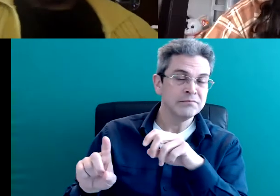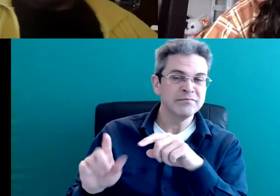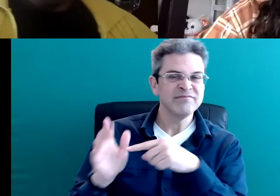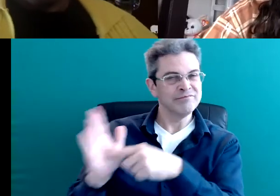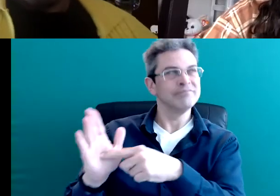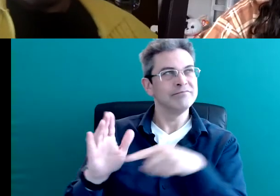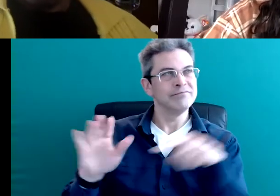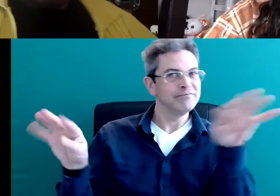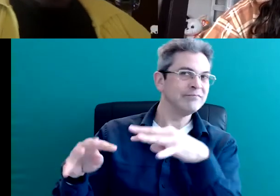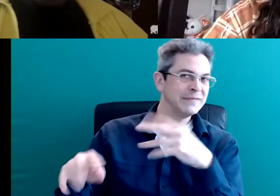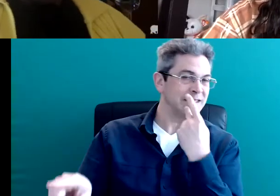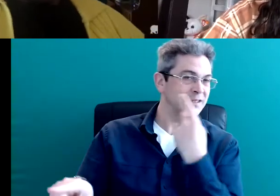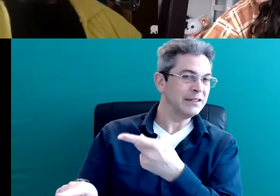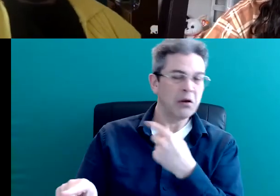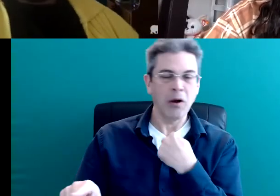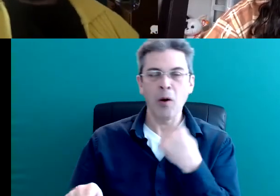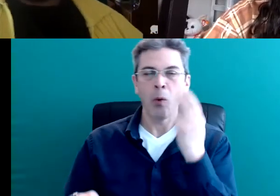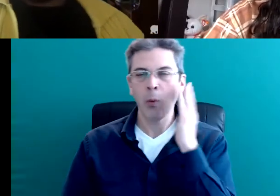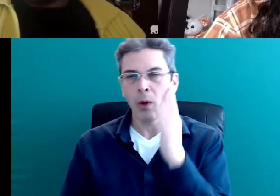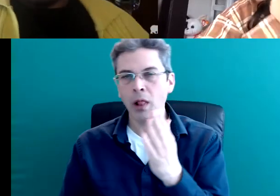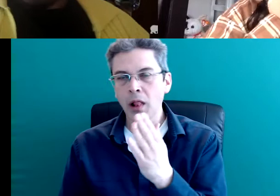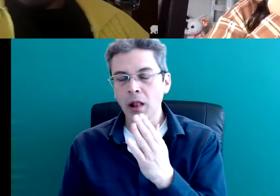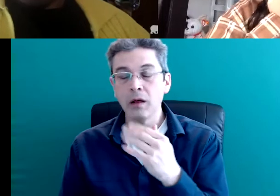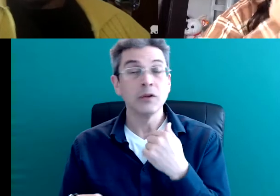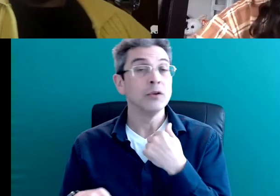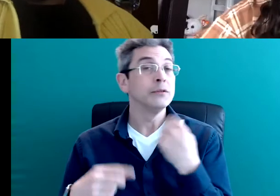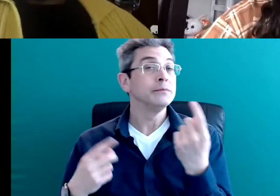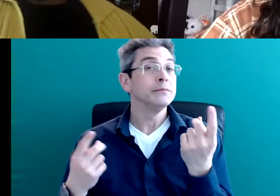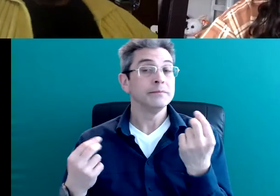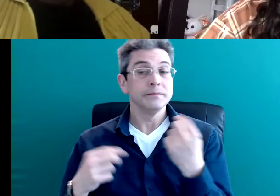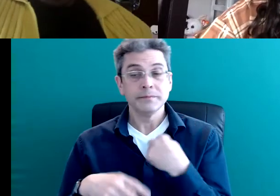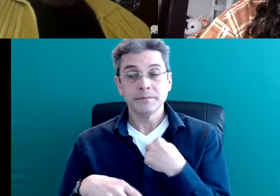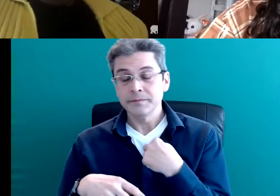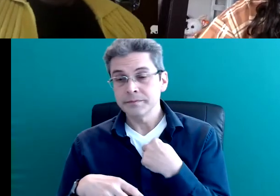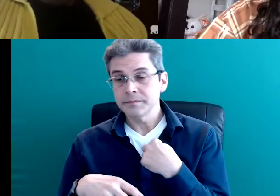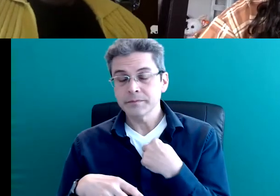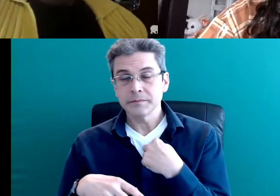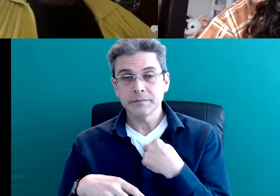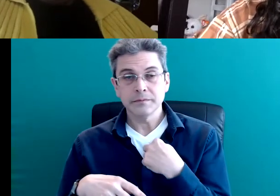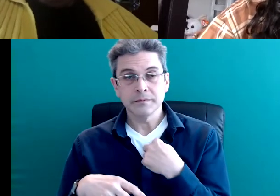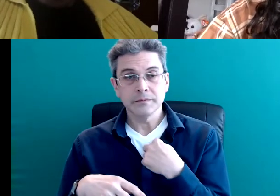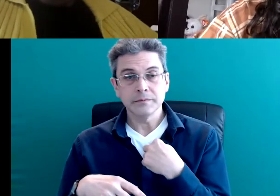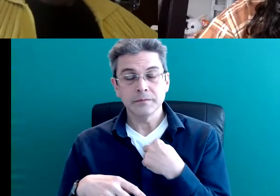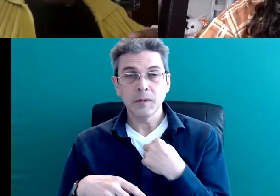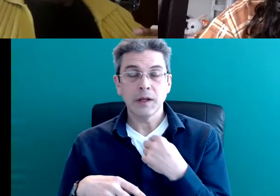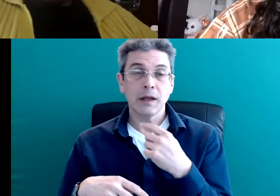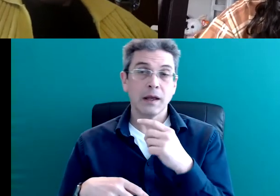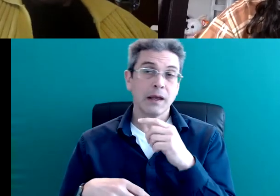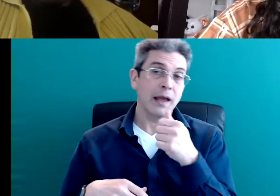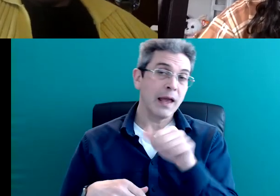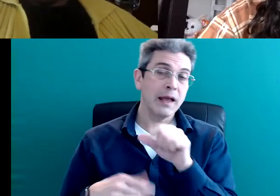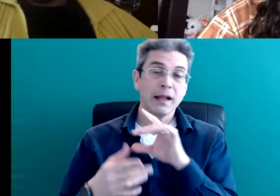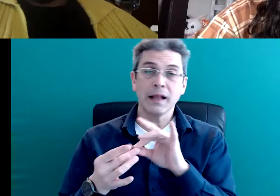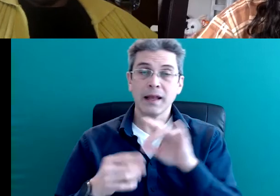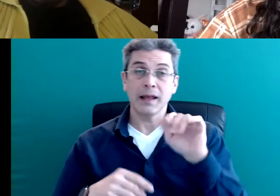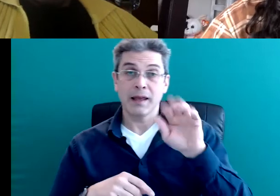So one of the tools that I try to use when it comes to like approaching ableist comments or people who are